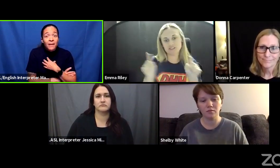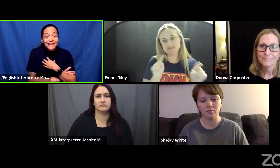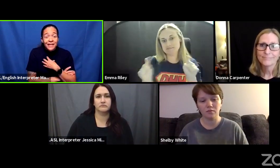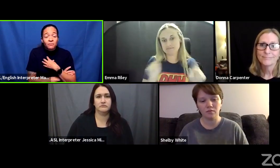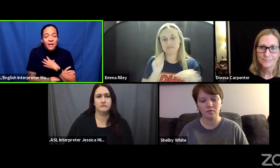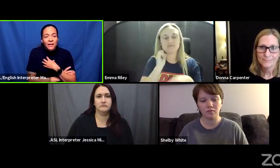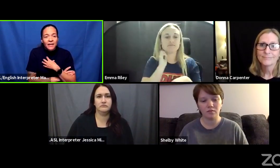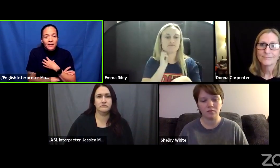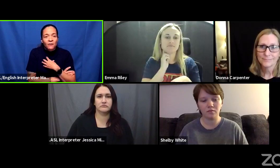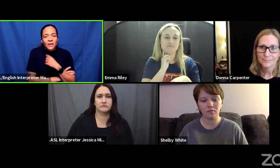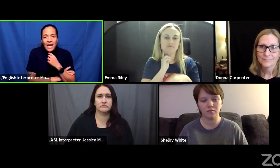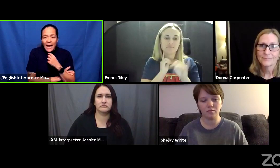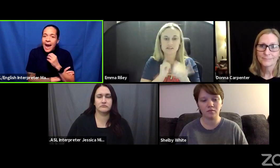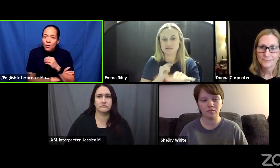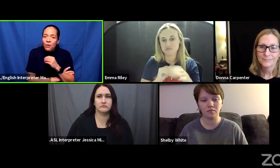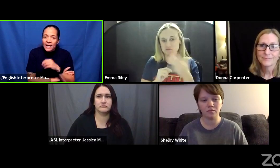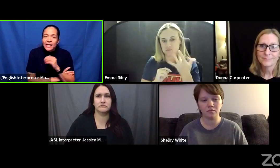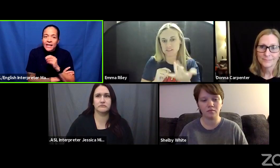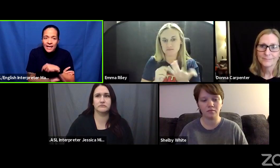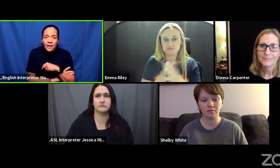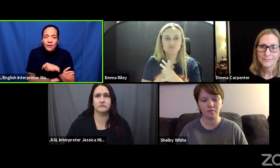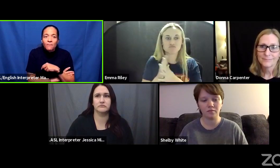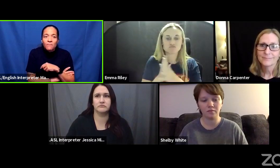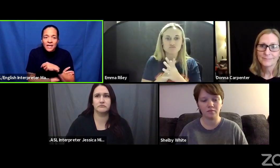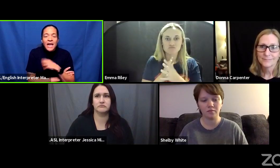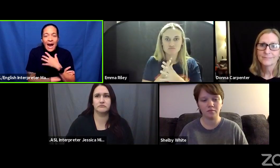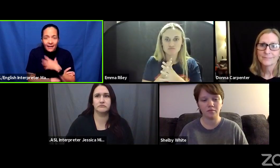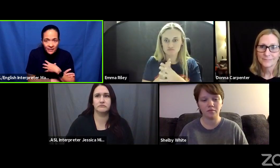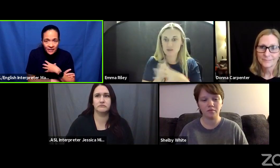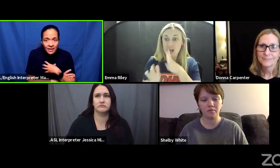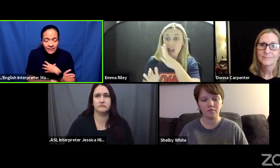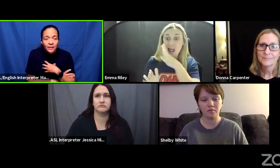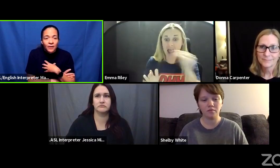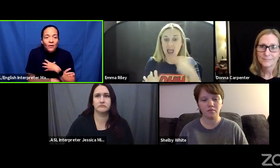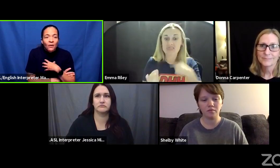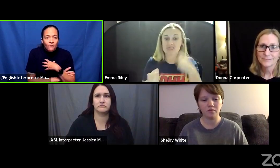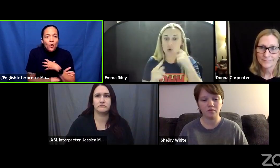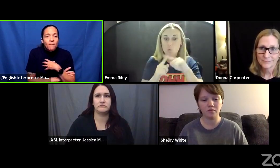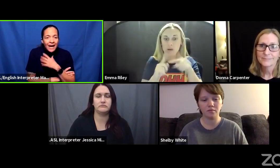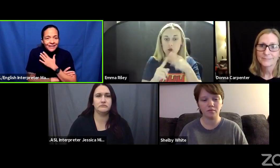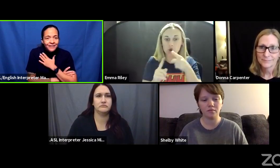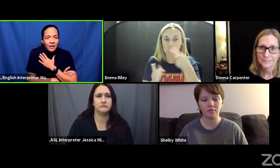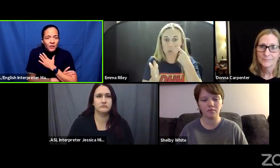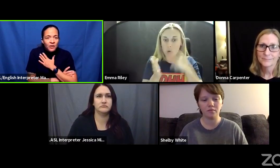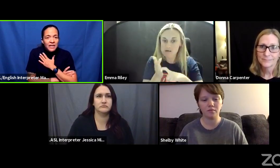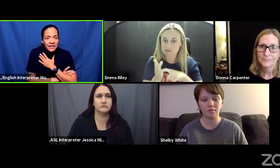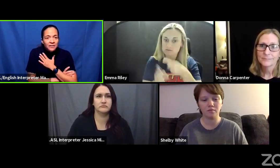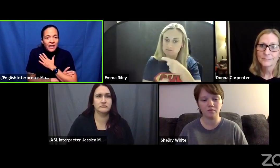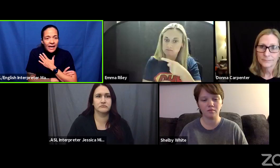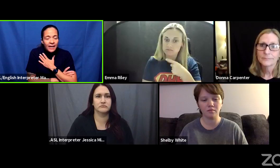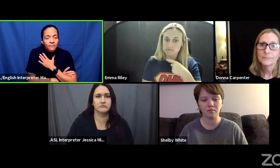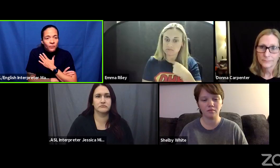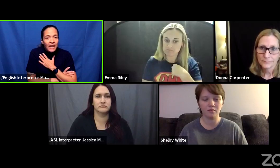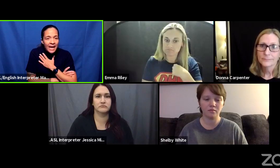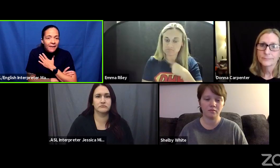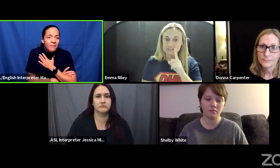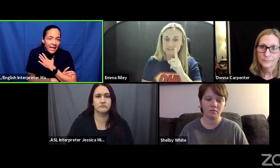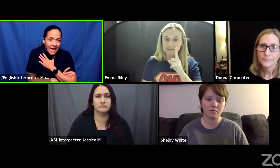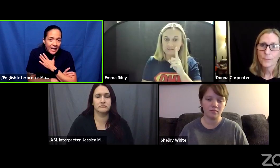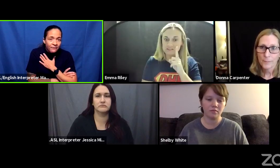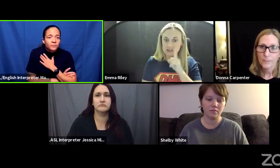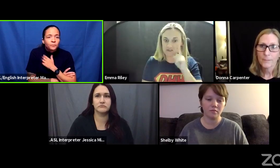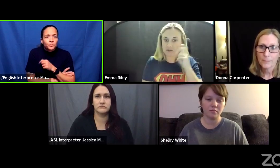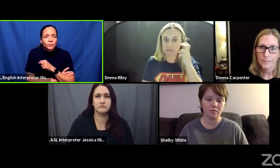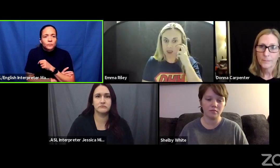confidence in myself and how I can be an advocate for myself and the needs that I